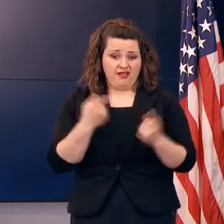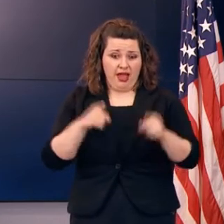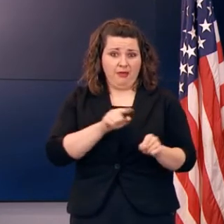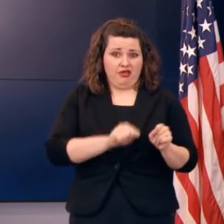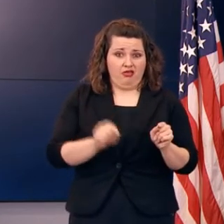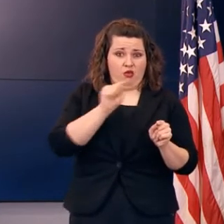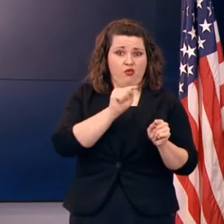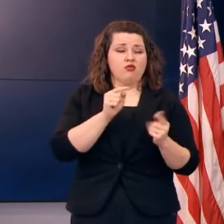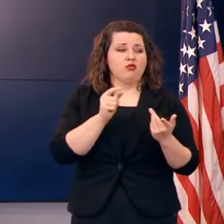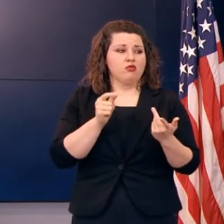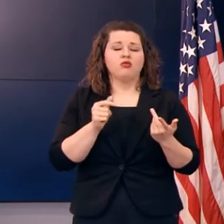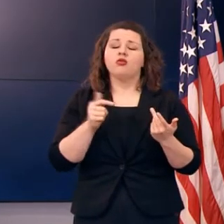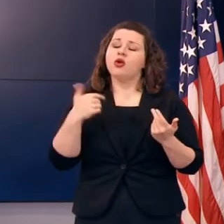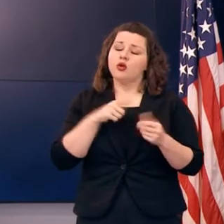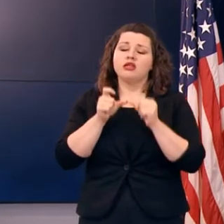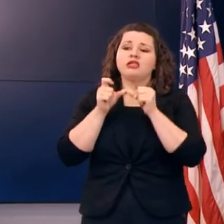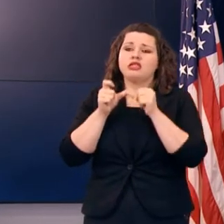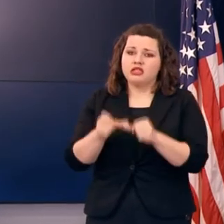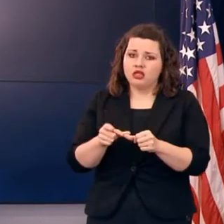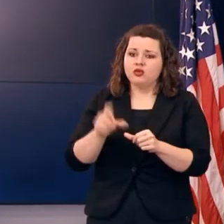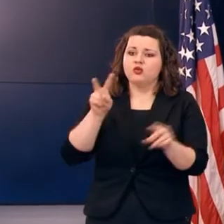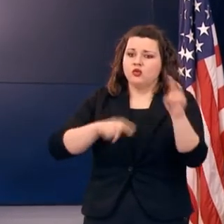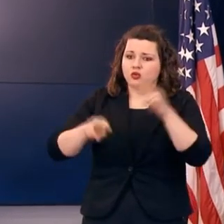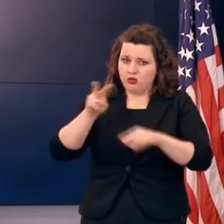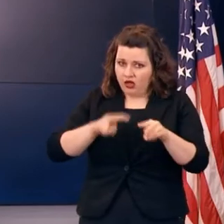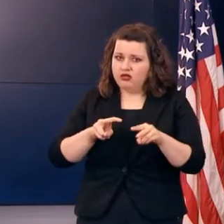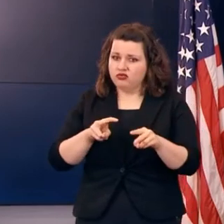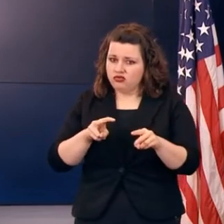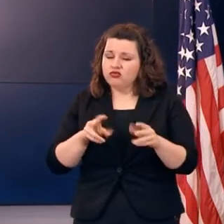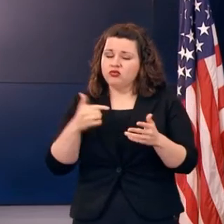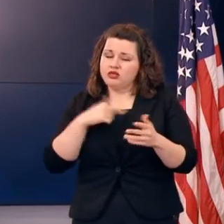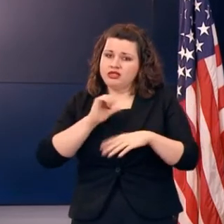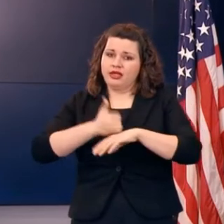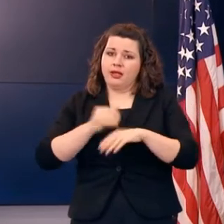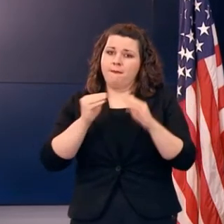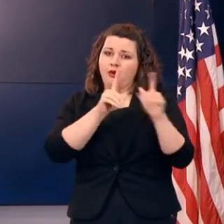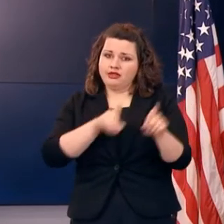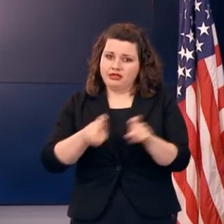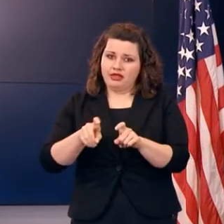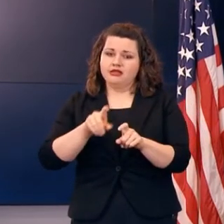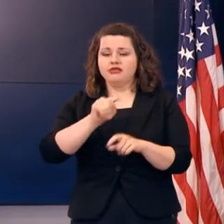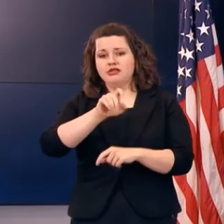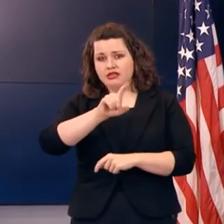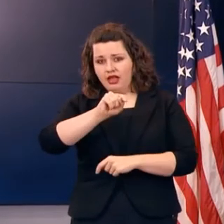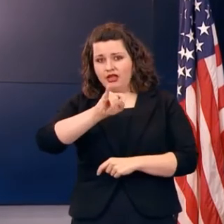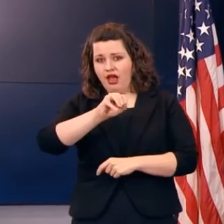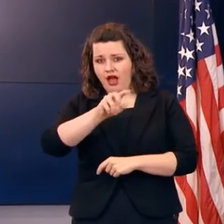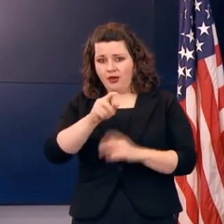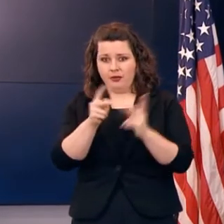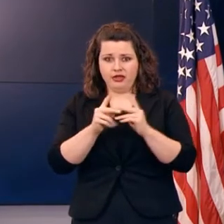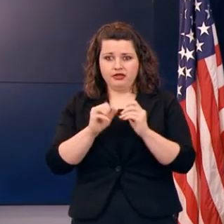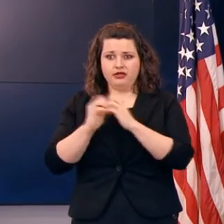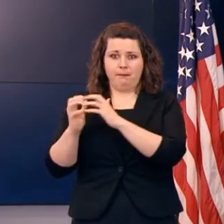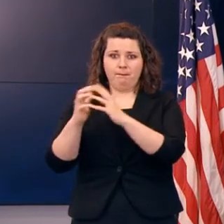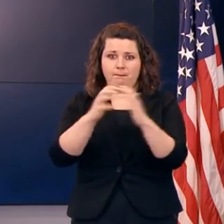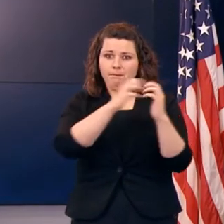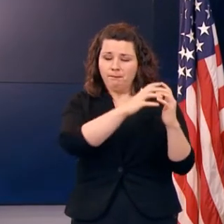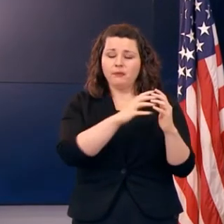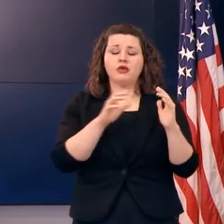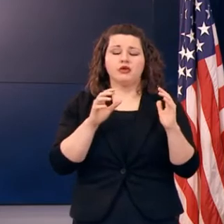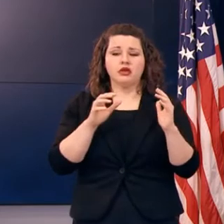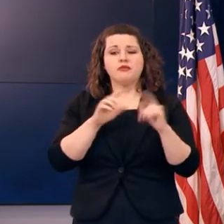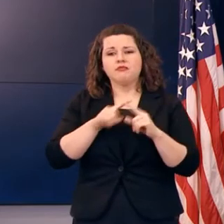we're going to continue to watch trends. We're going to continue to be proactive. So we're setting up additional test Iowa sites throughout the state so that we can get in